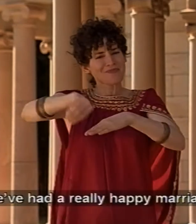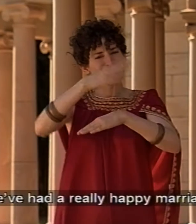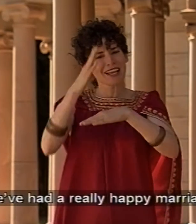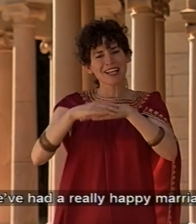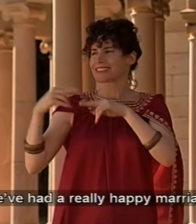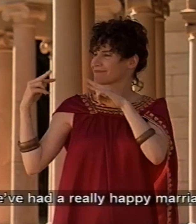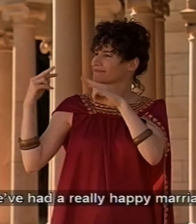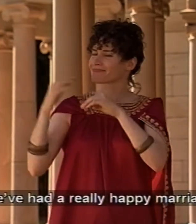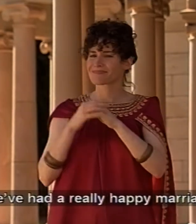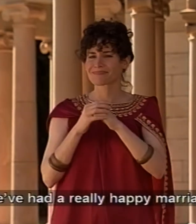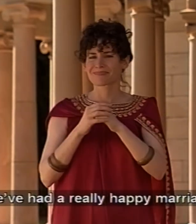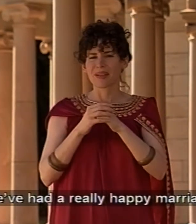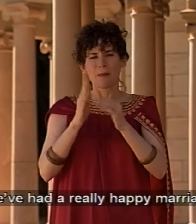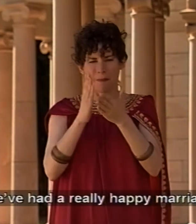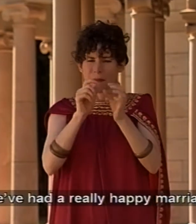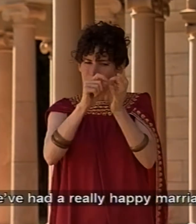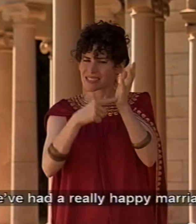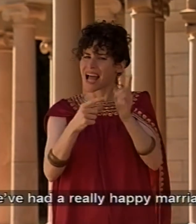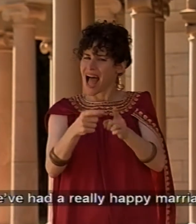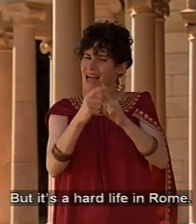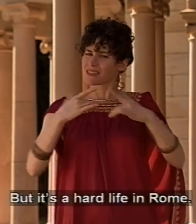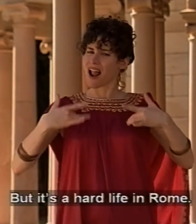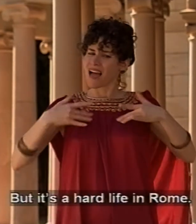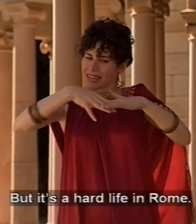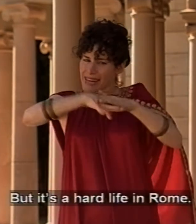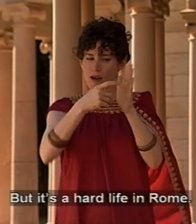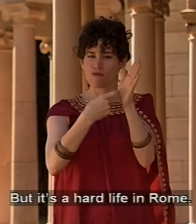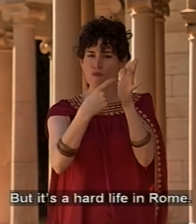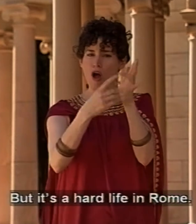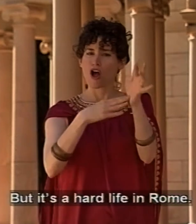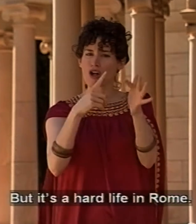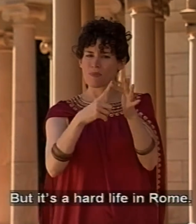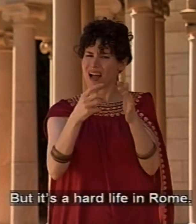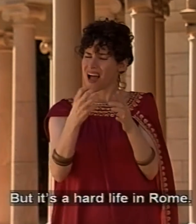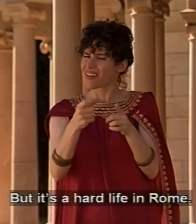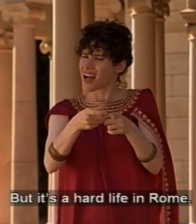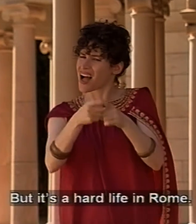We have had a really happy marriage. But it's a hard life in Rome.